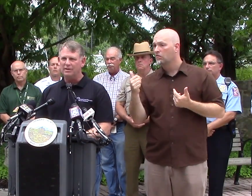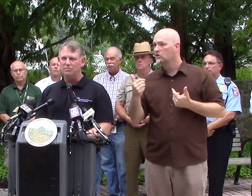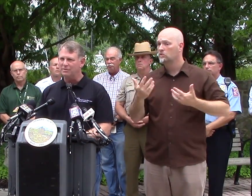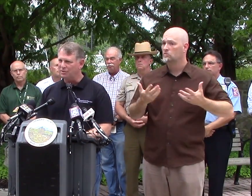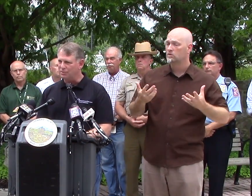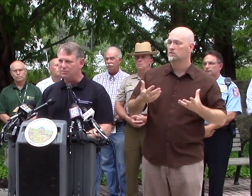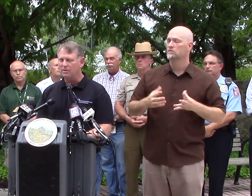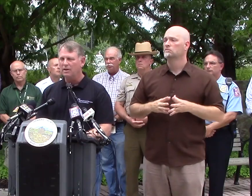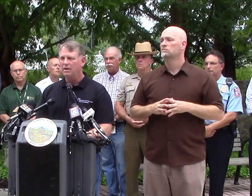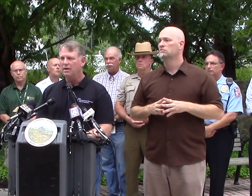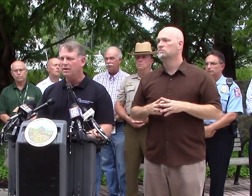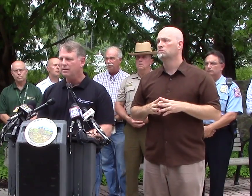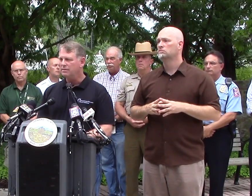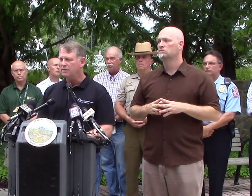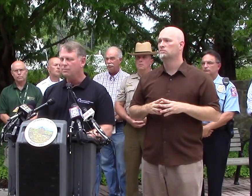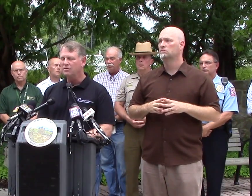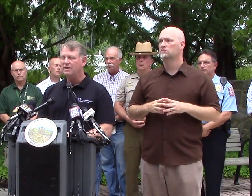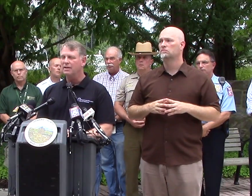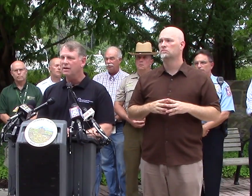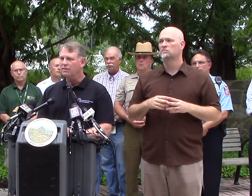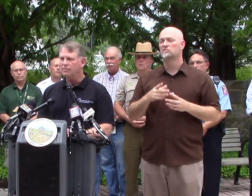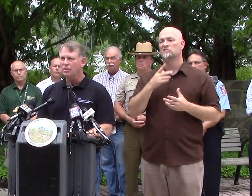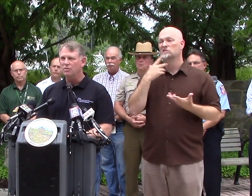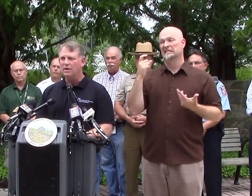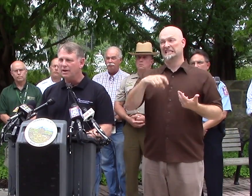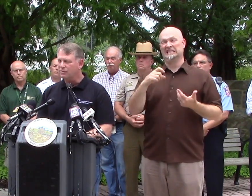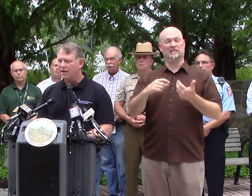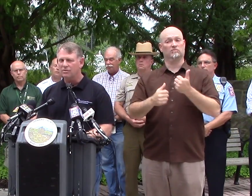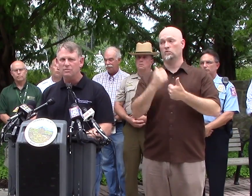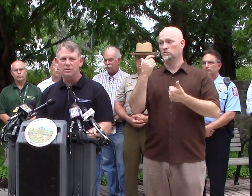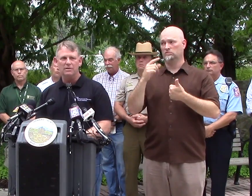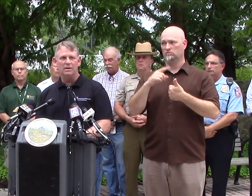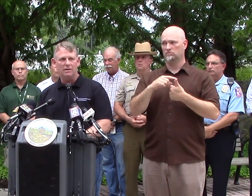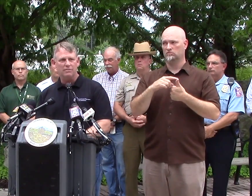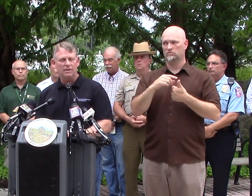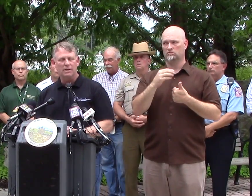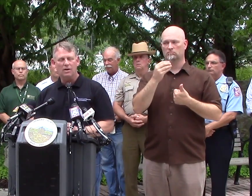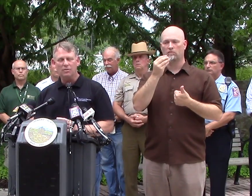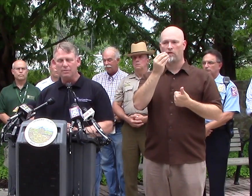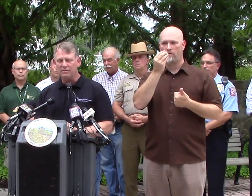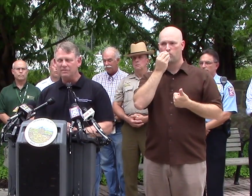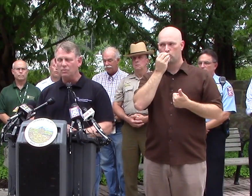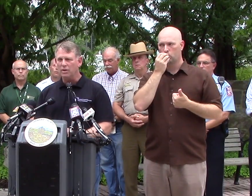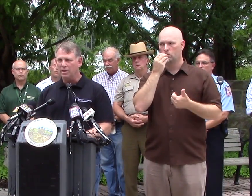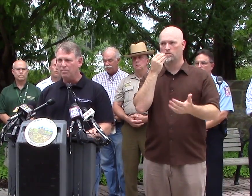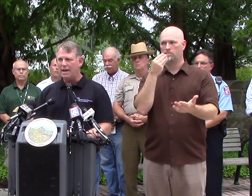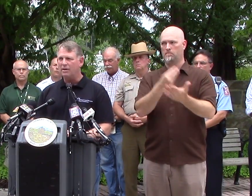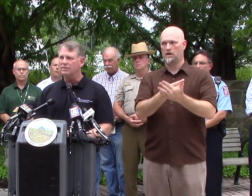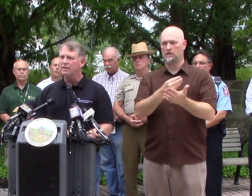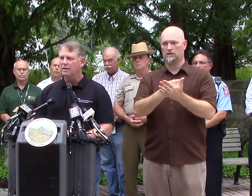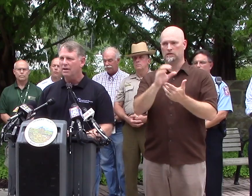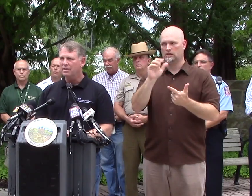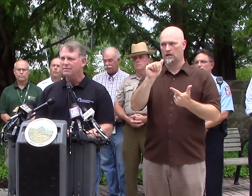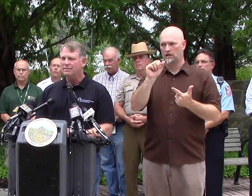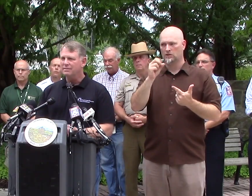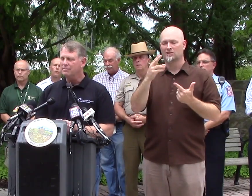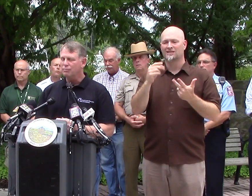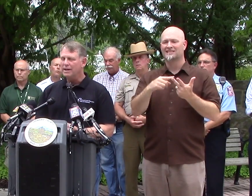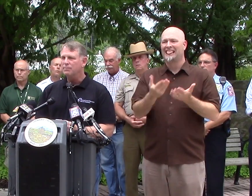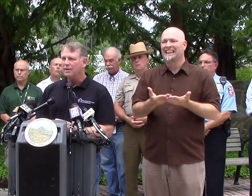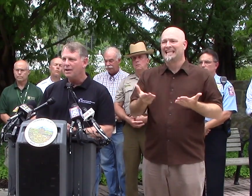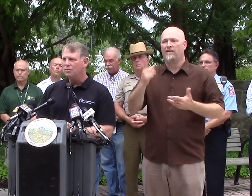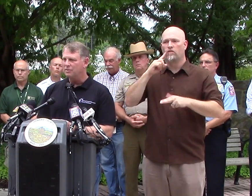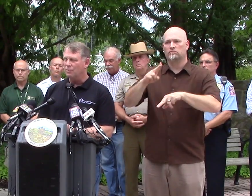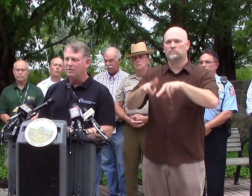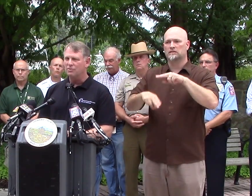start bringing us materials. As much as I love the local contractors, as much as I love all the businesses who want to help out,